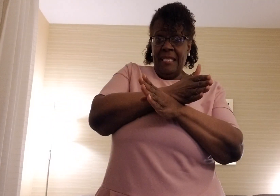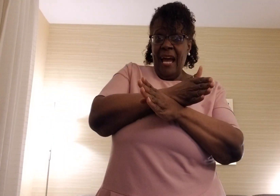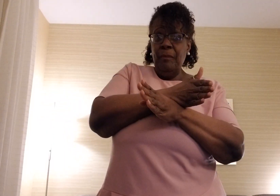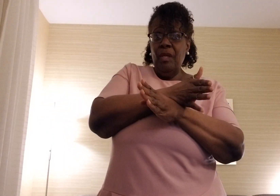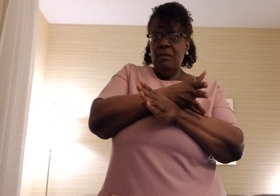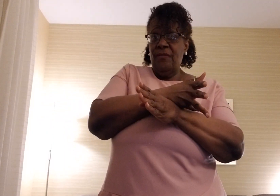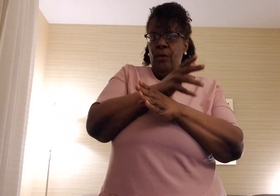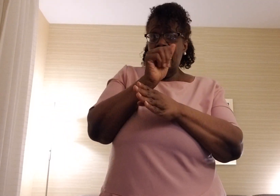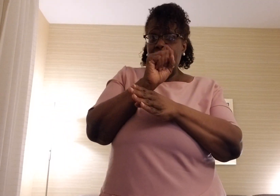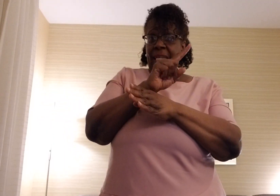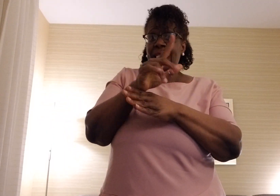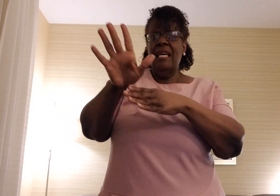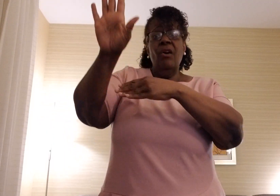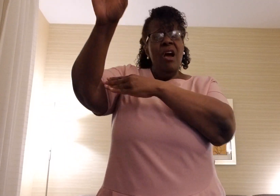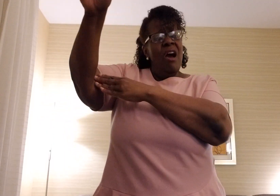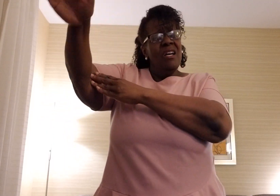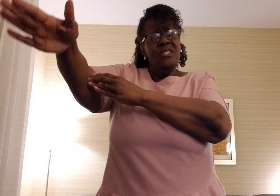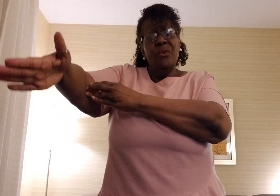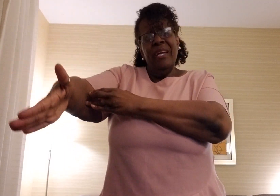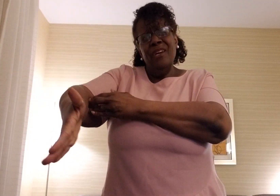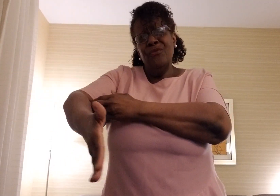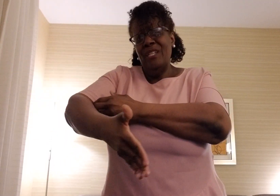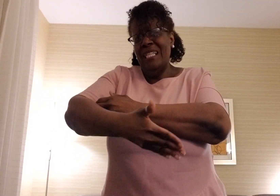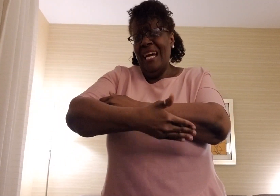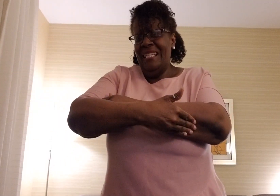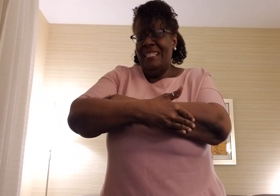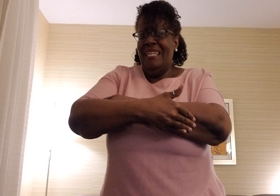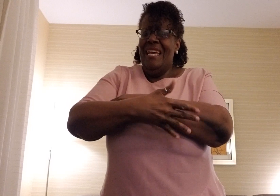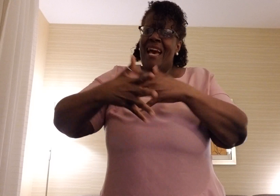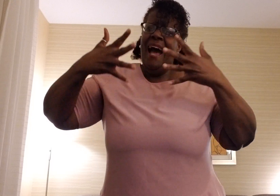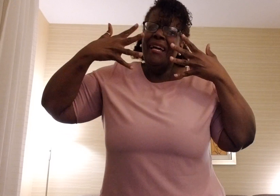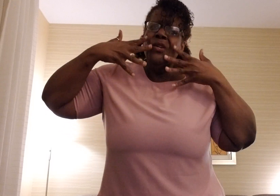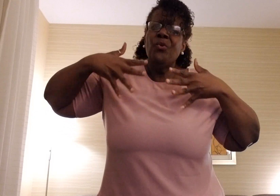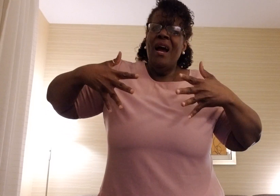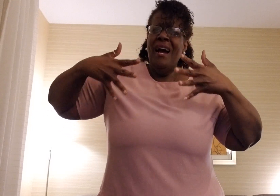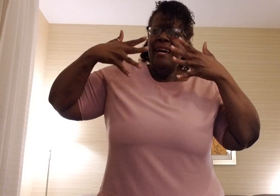time comes first in ASL. So every night I cried.